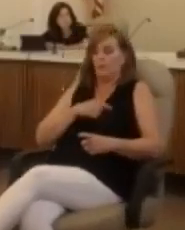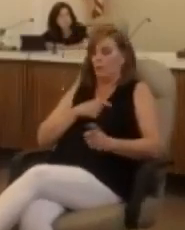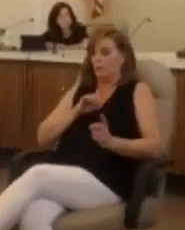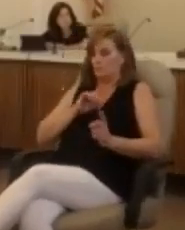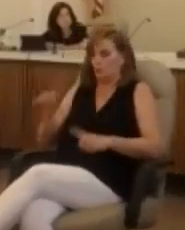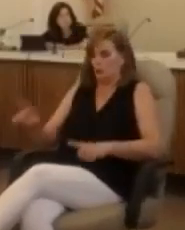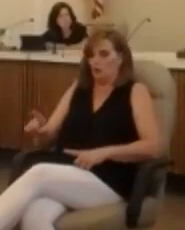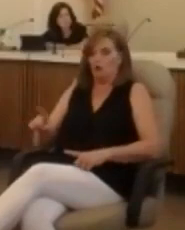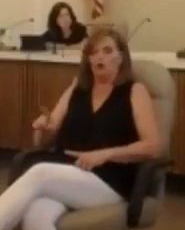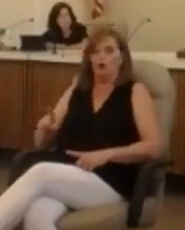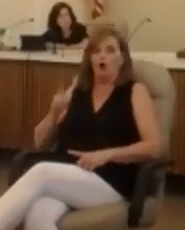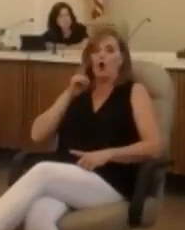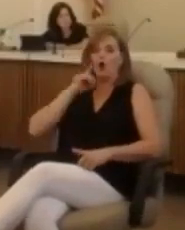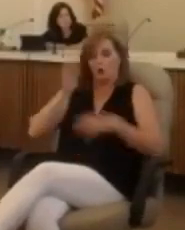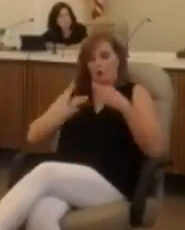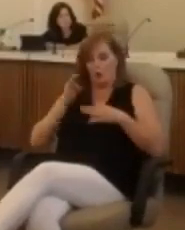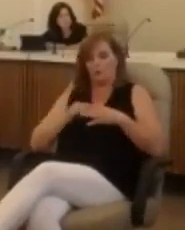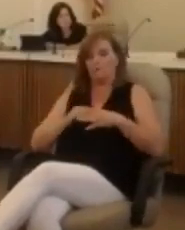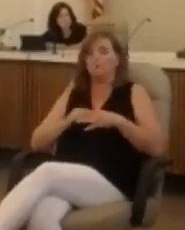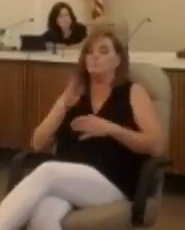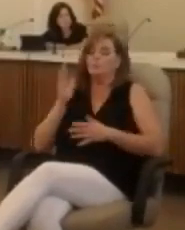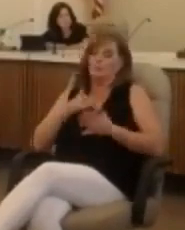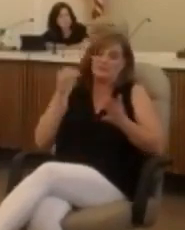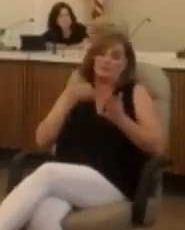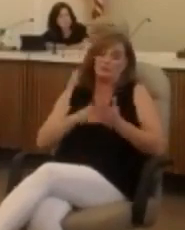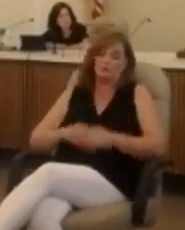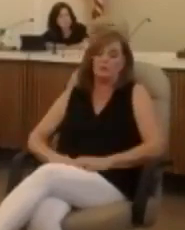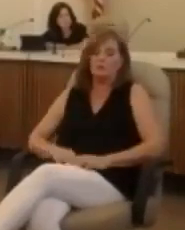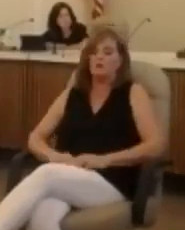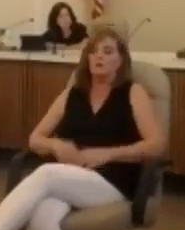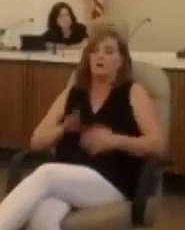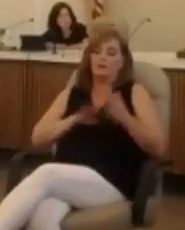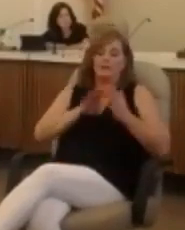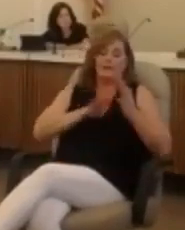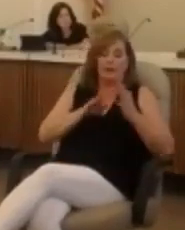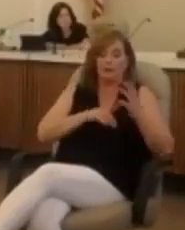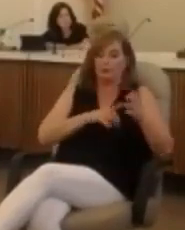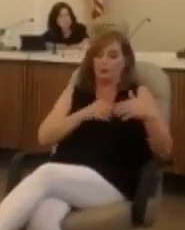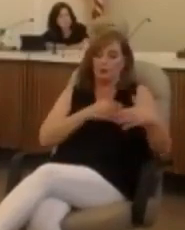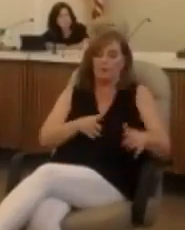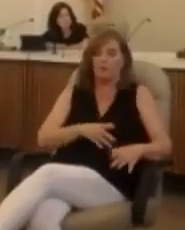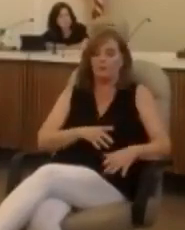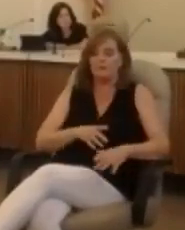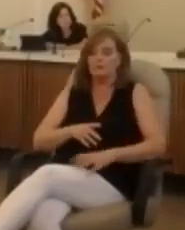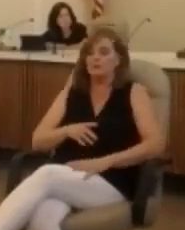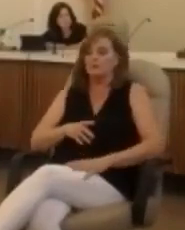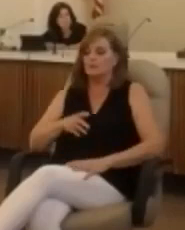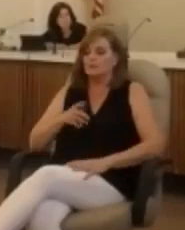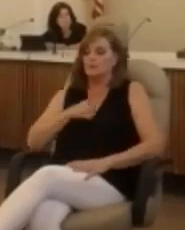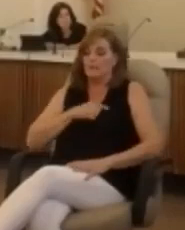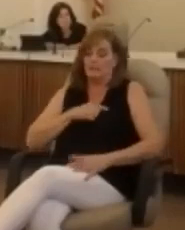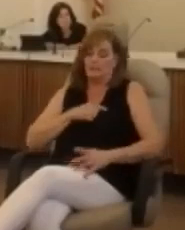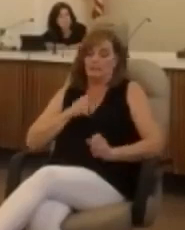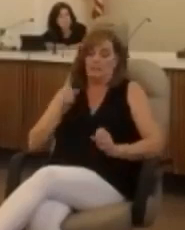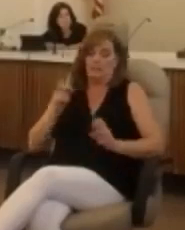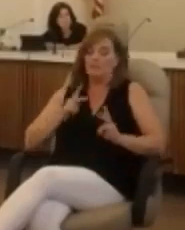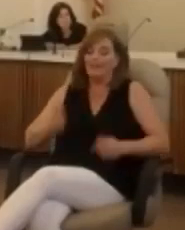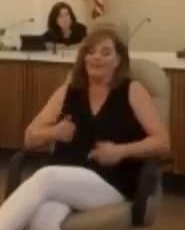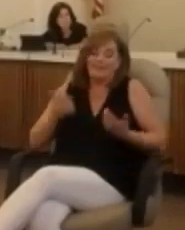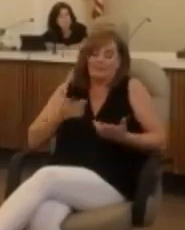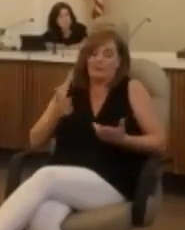lose, the development would still go forward, and taxpayers would be out a lot of money because we'd have to pay all those legal expenses.